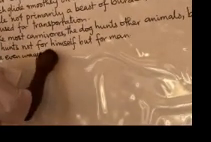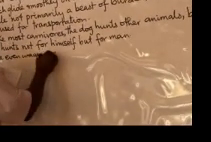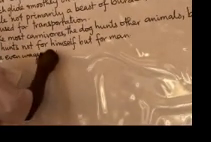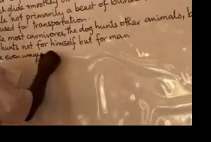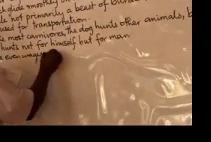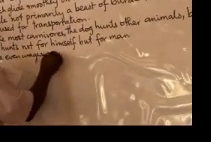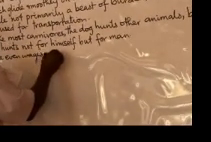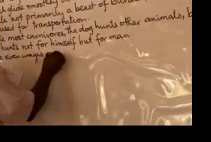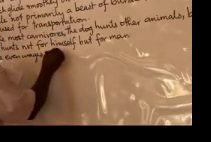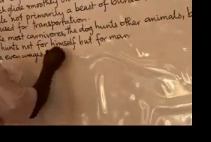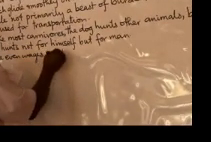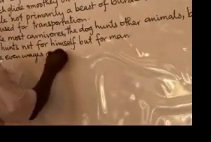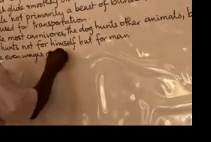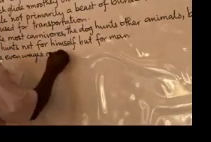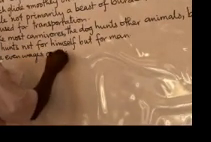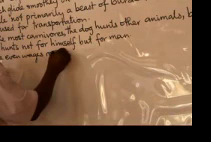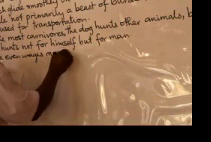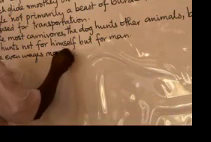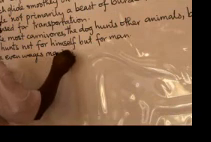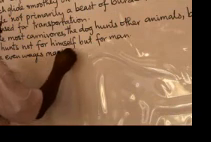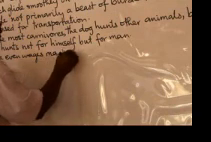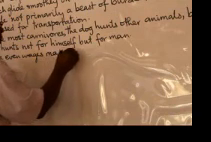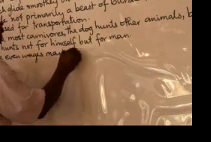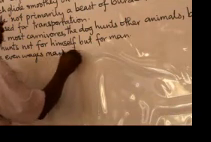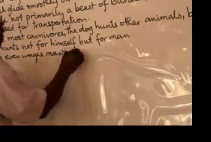man's war